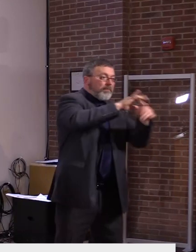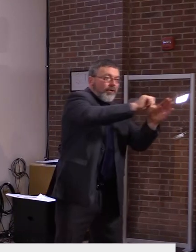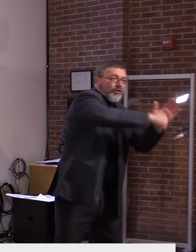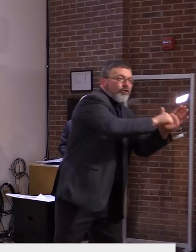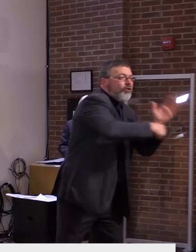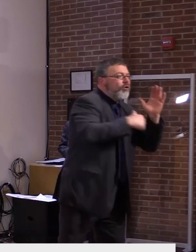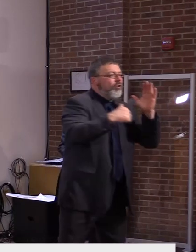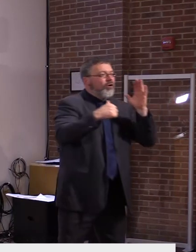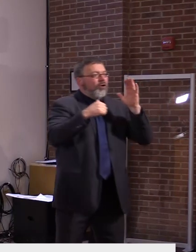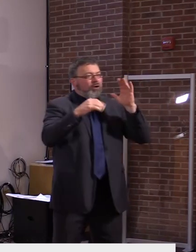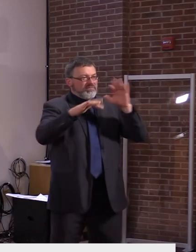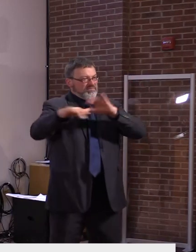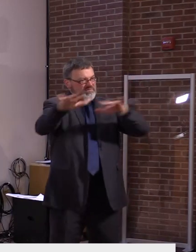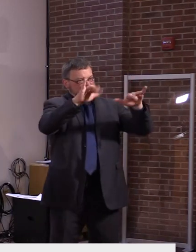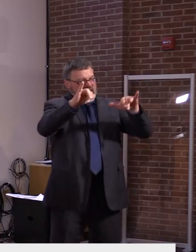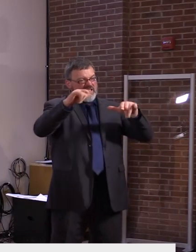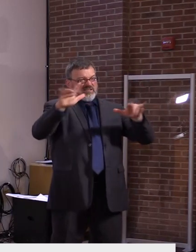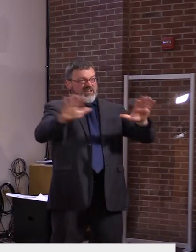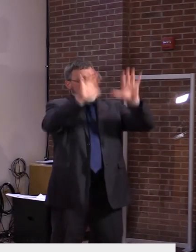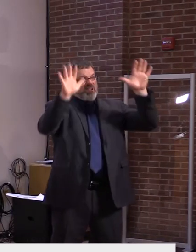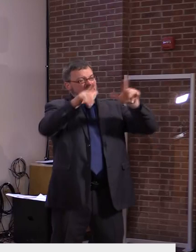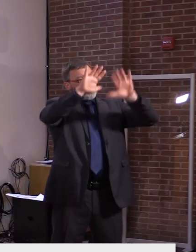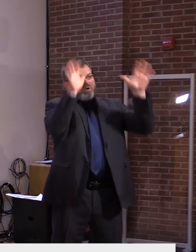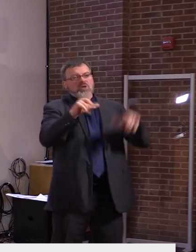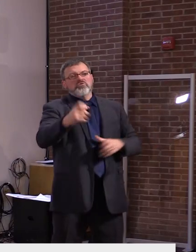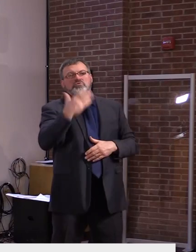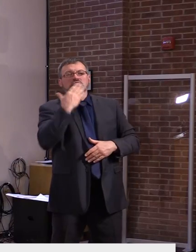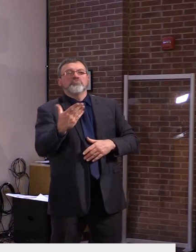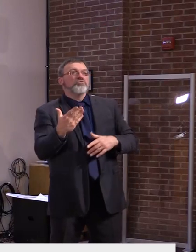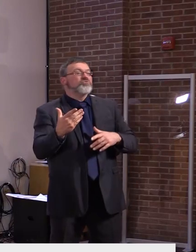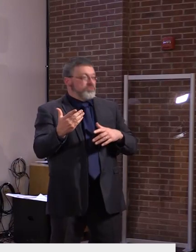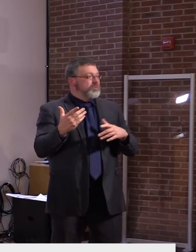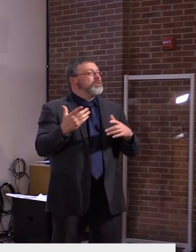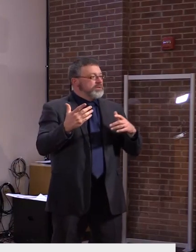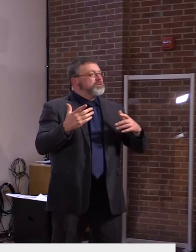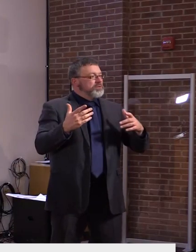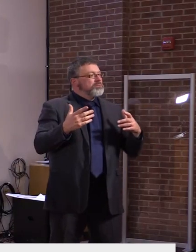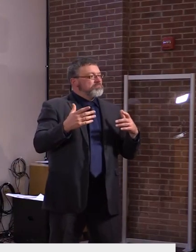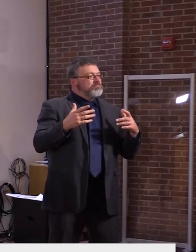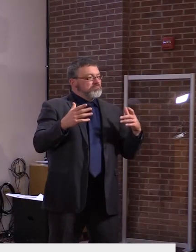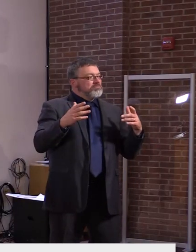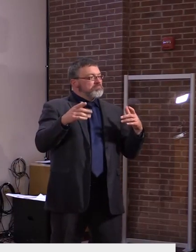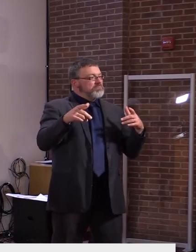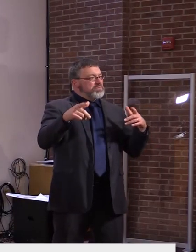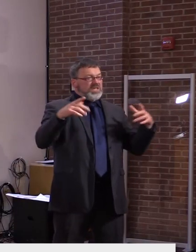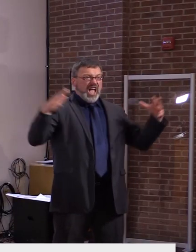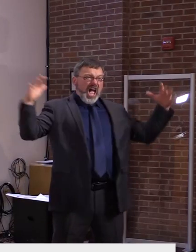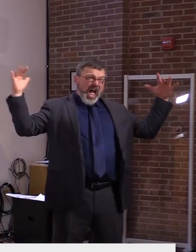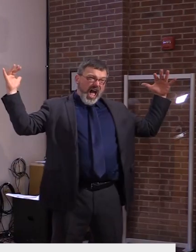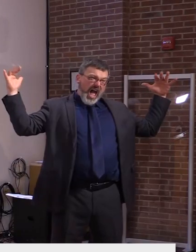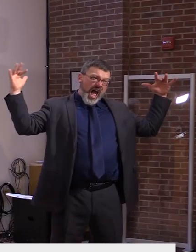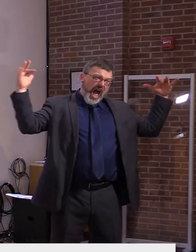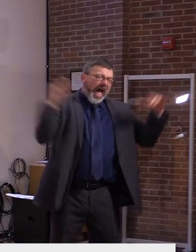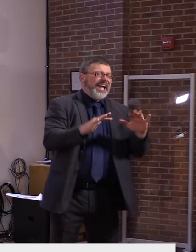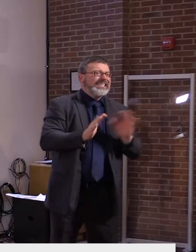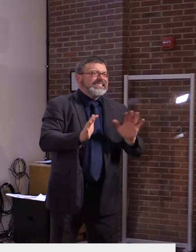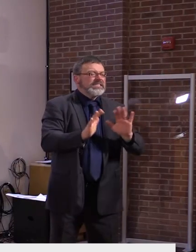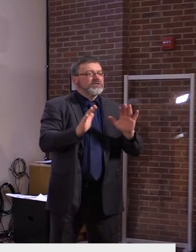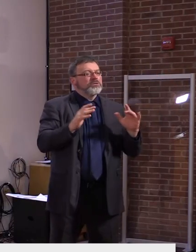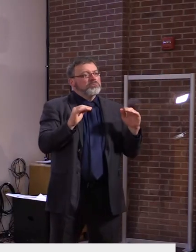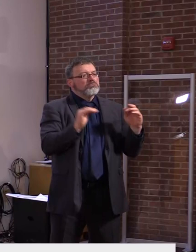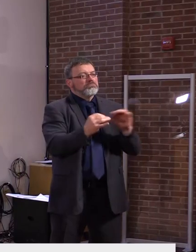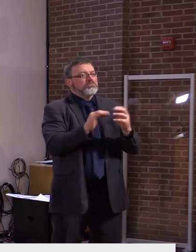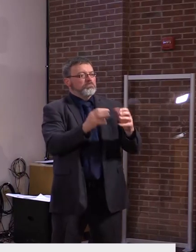option. Keep groups small and help discourage large clusters of people.